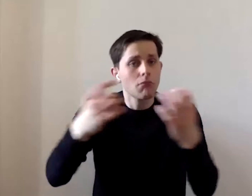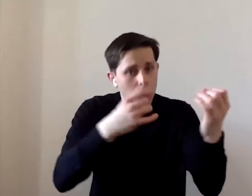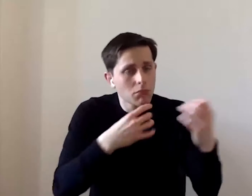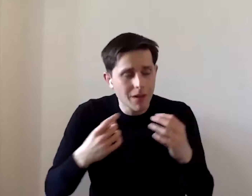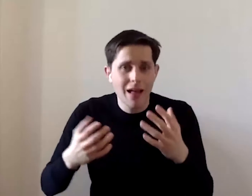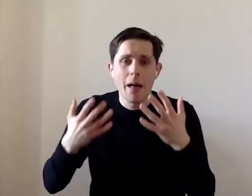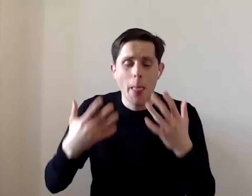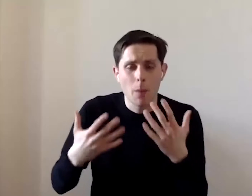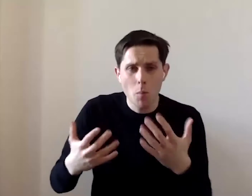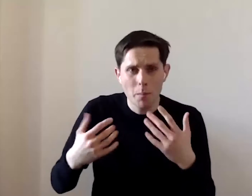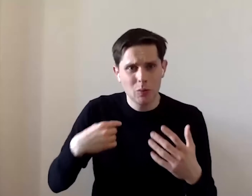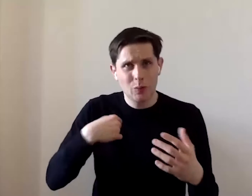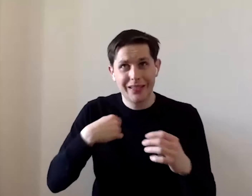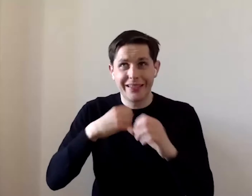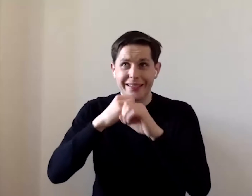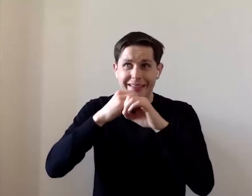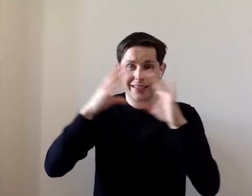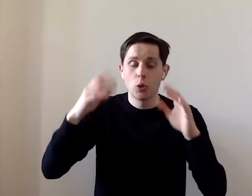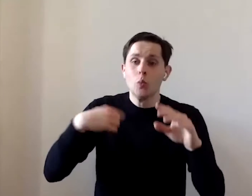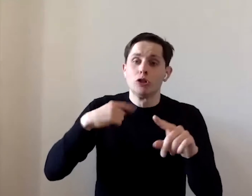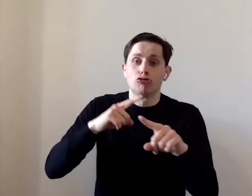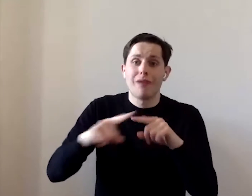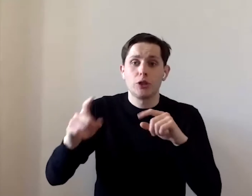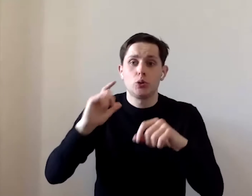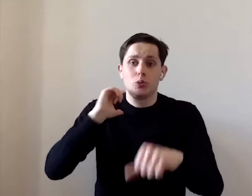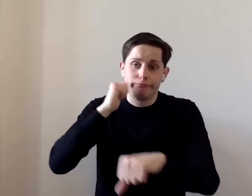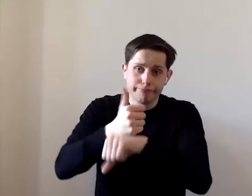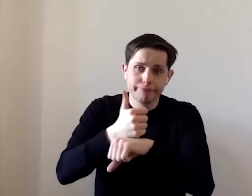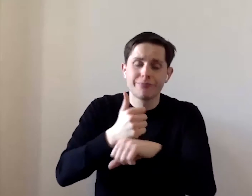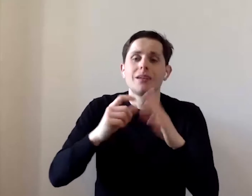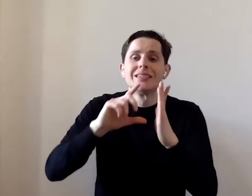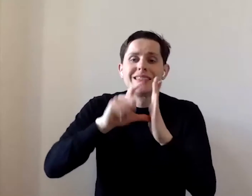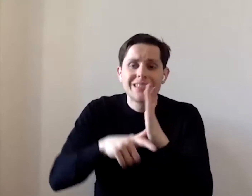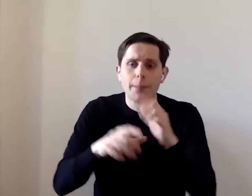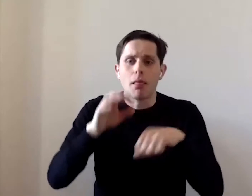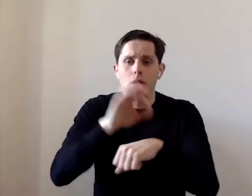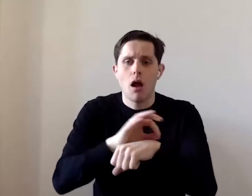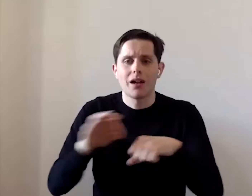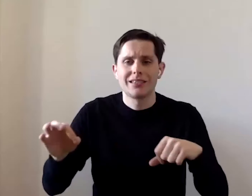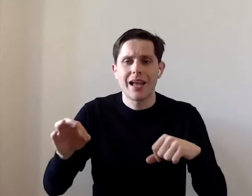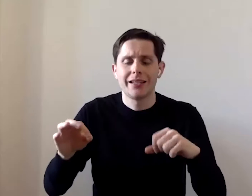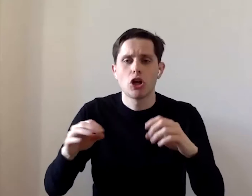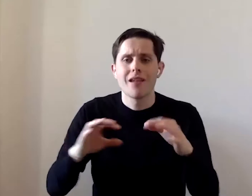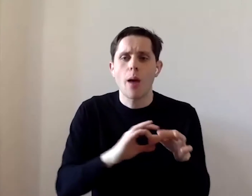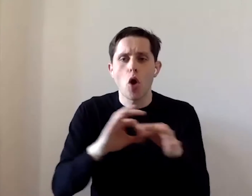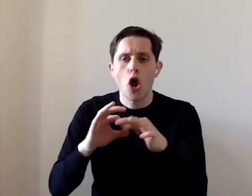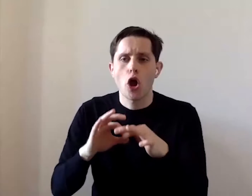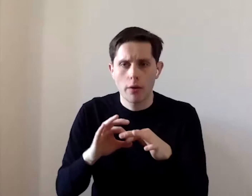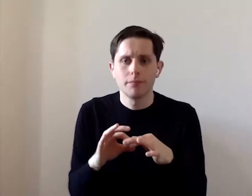So we are in the very early stages of trying to establish somewhat of a disabled architecture